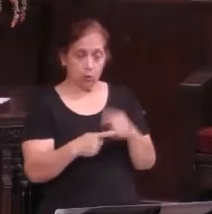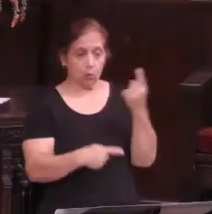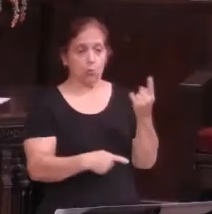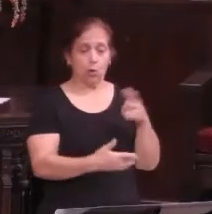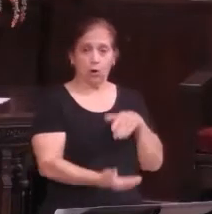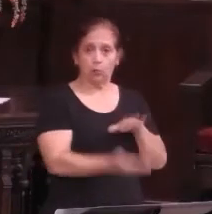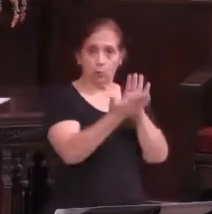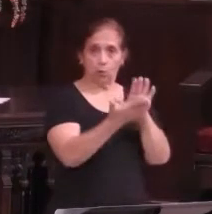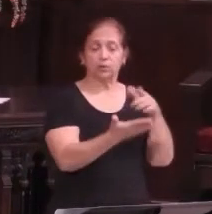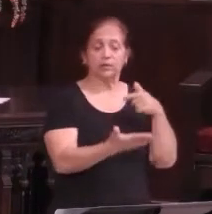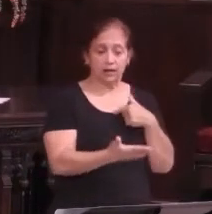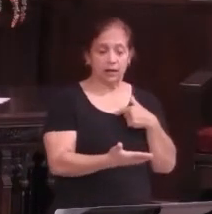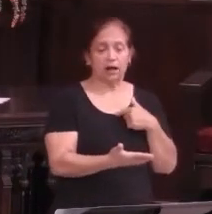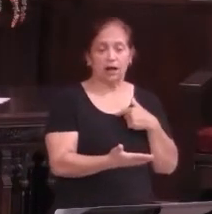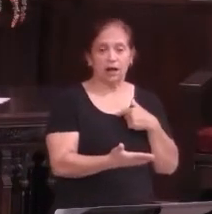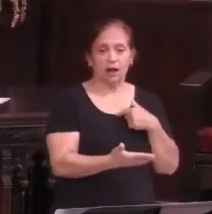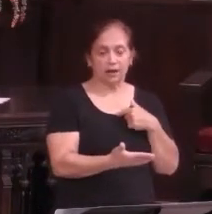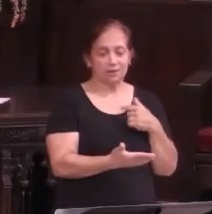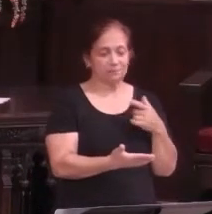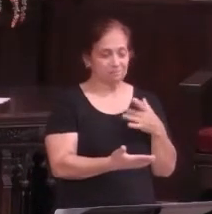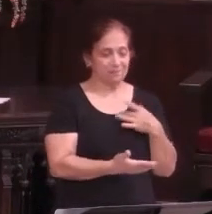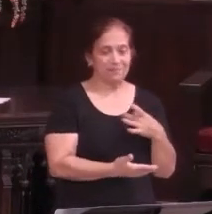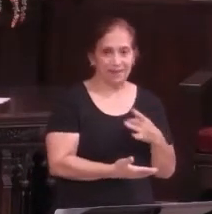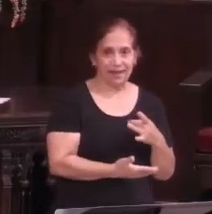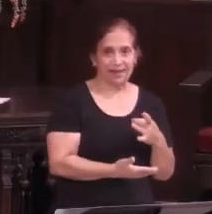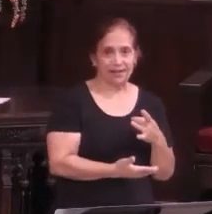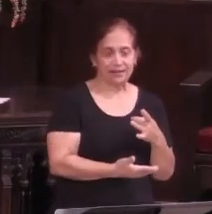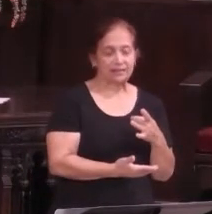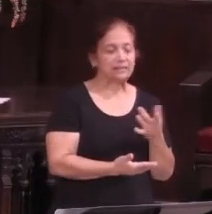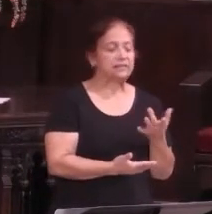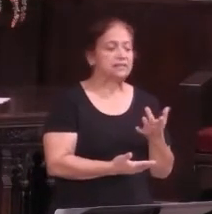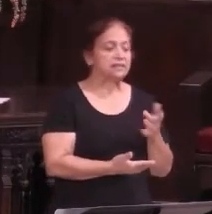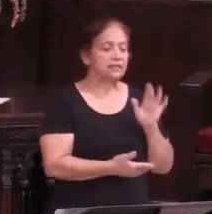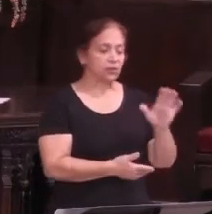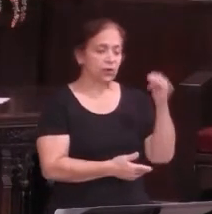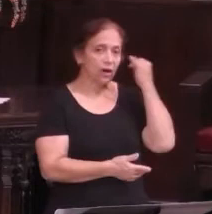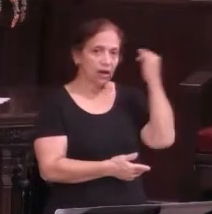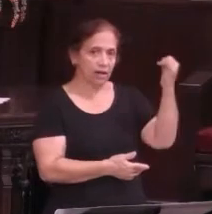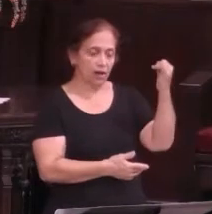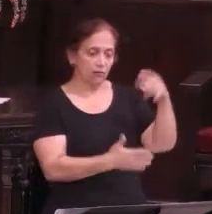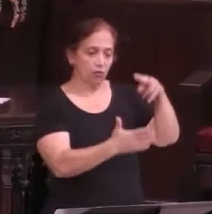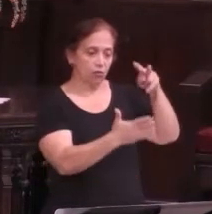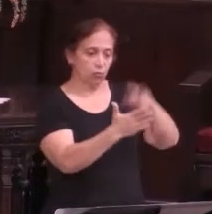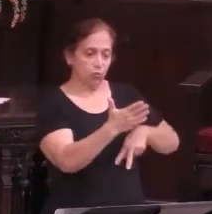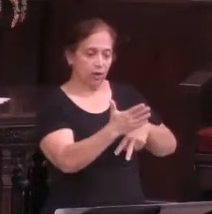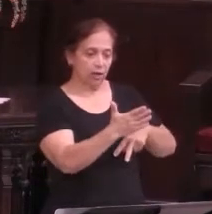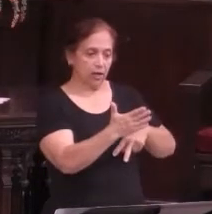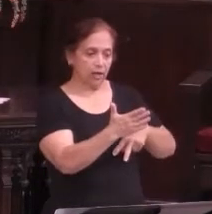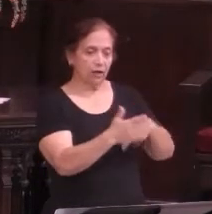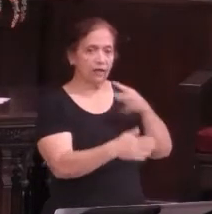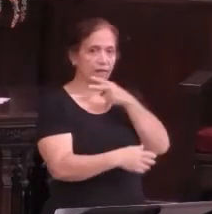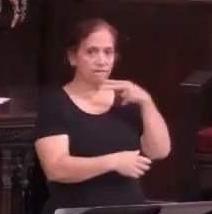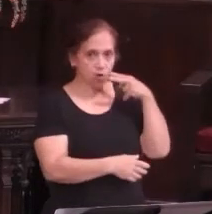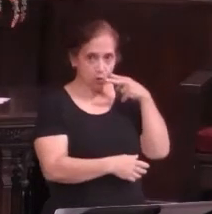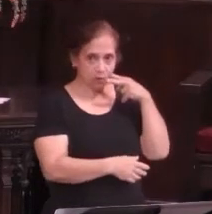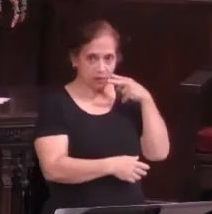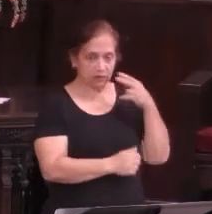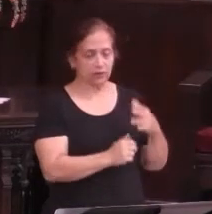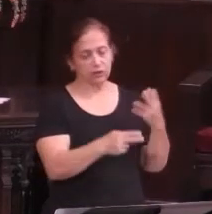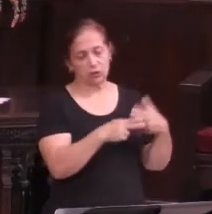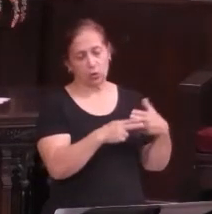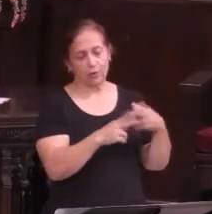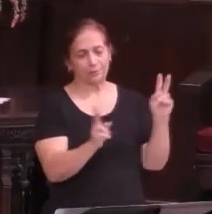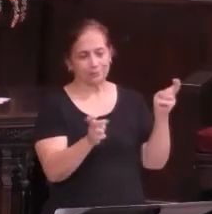become increasingly drawn to is her idea of reading the verbs. That's what she calls